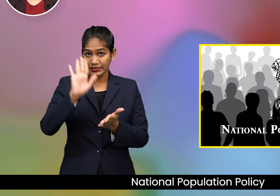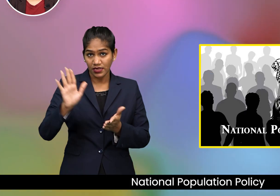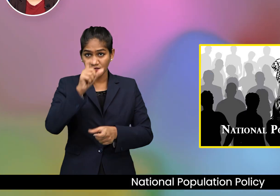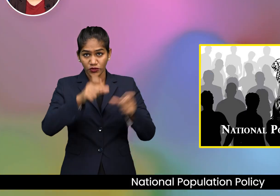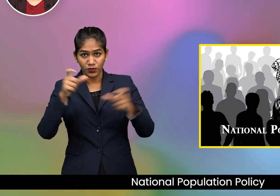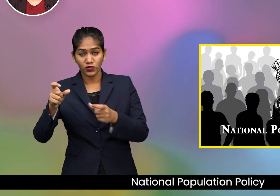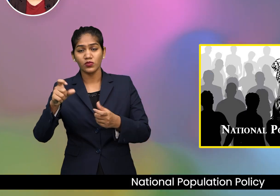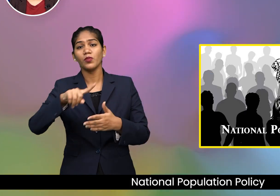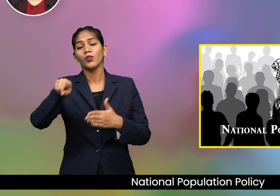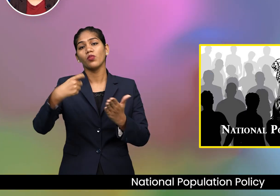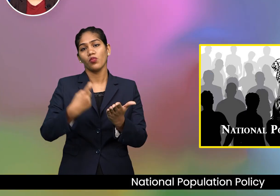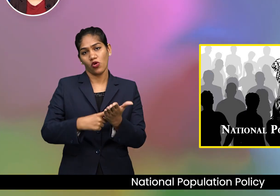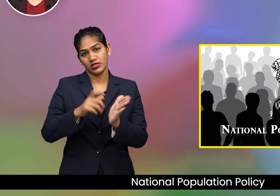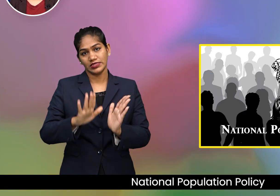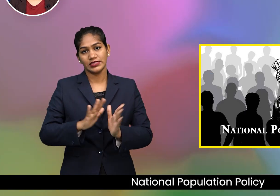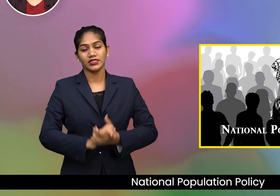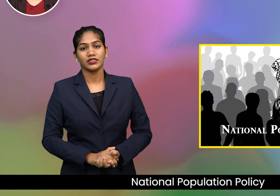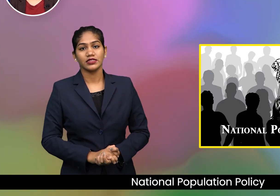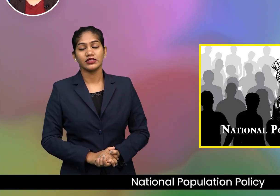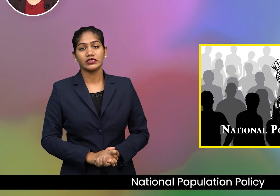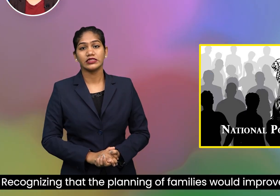National Population Policy.